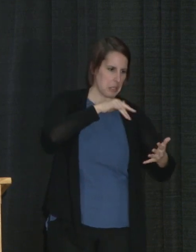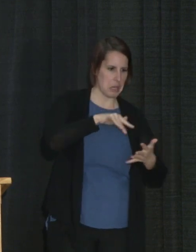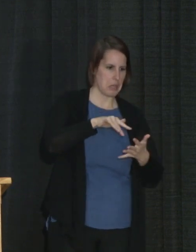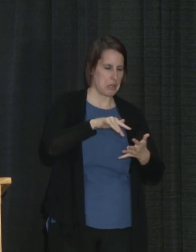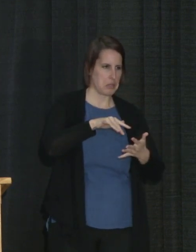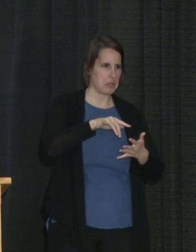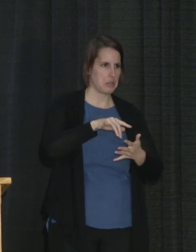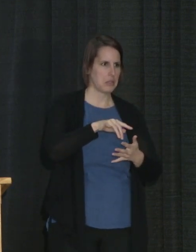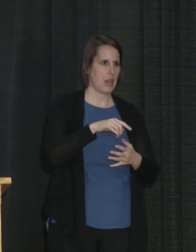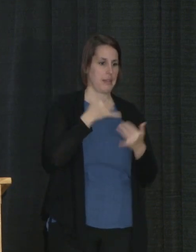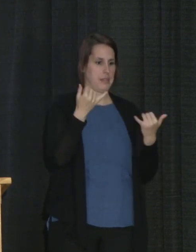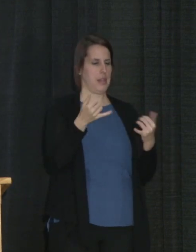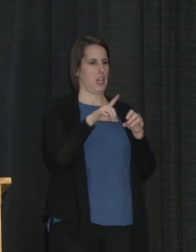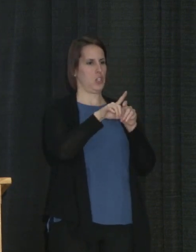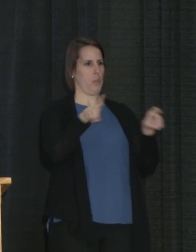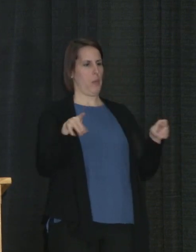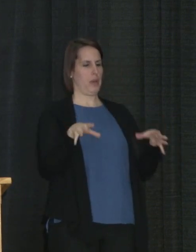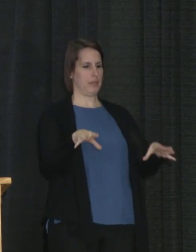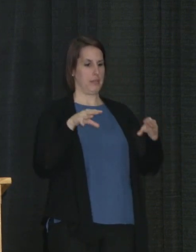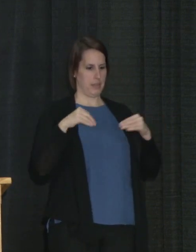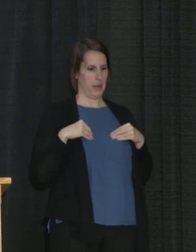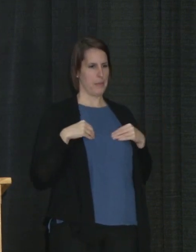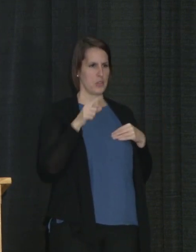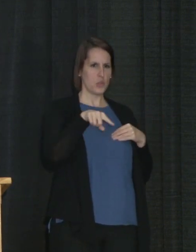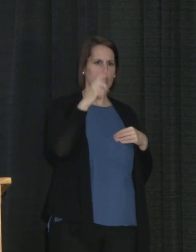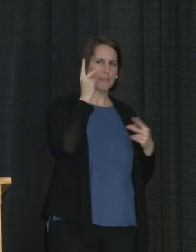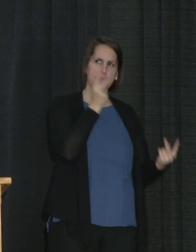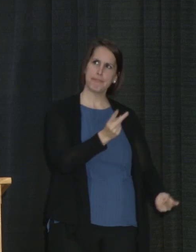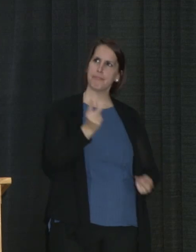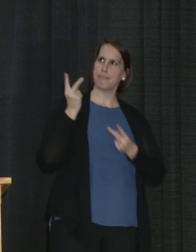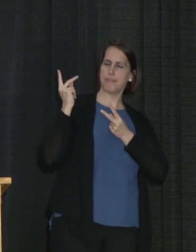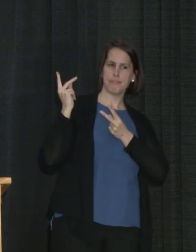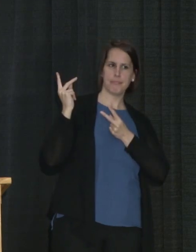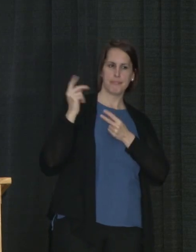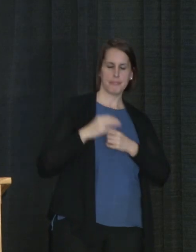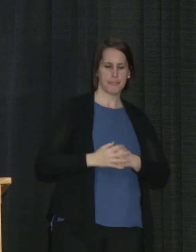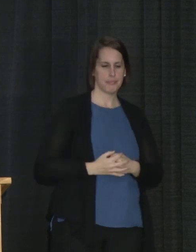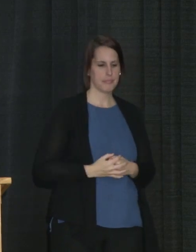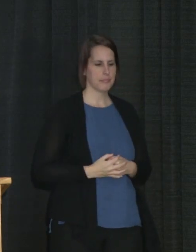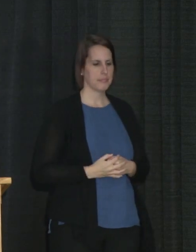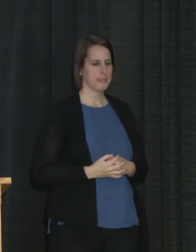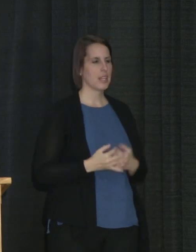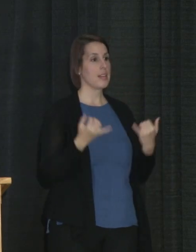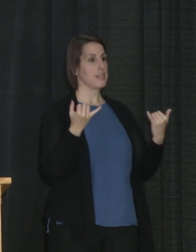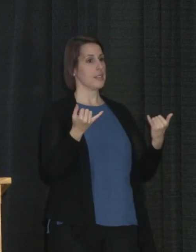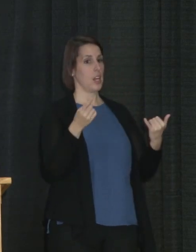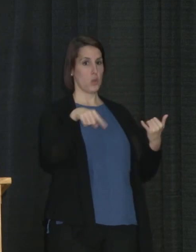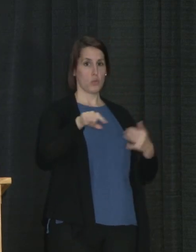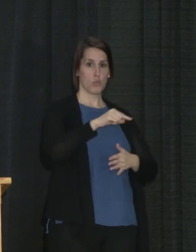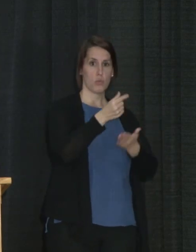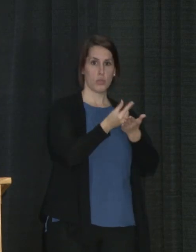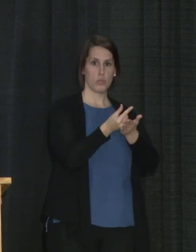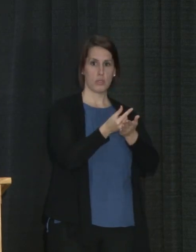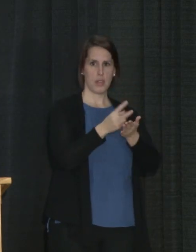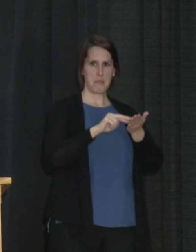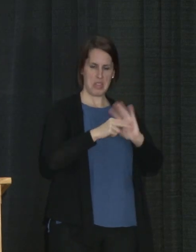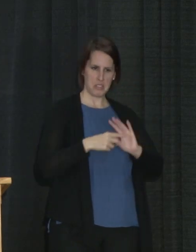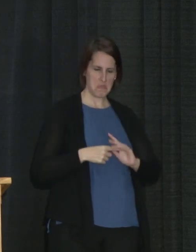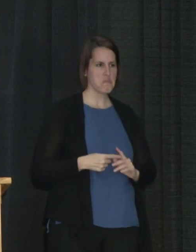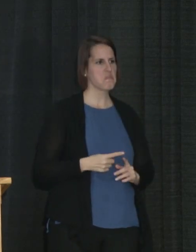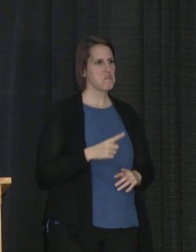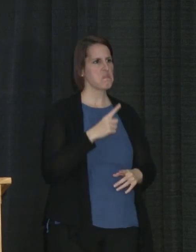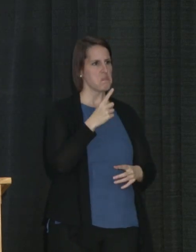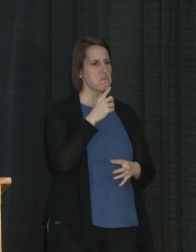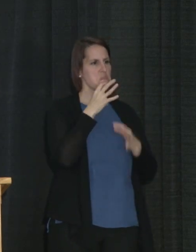here today of receiving your certificates. To graduate today is a significant